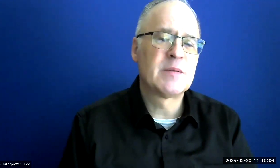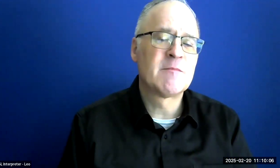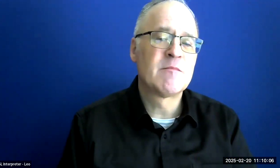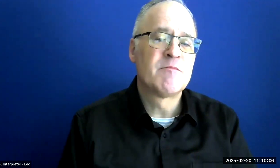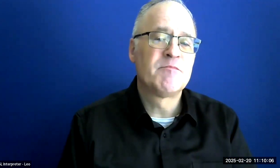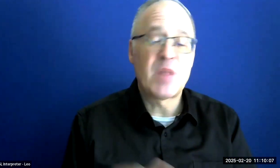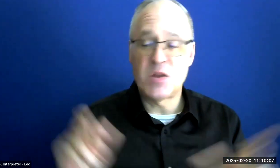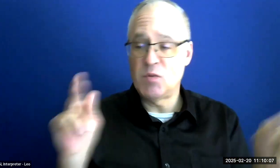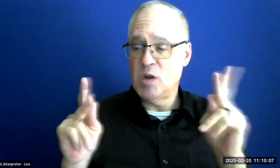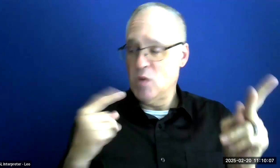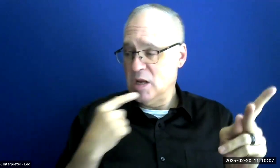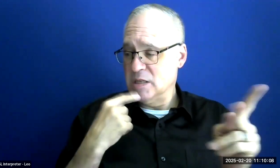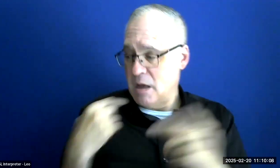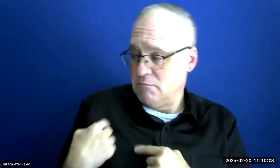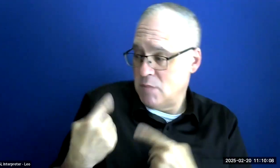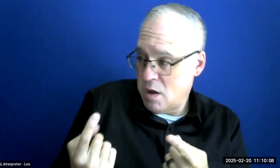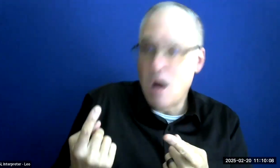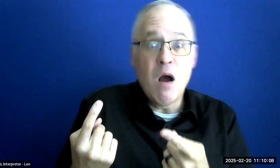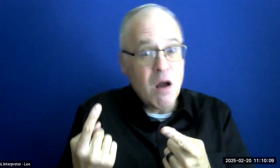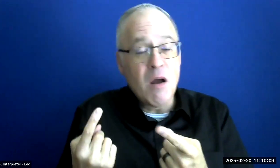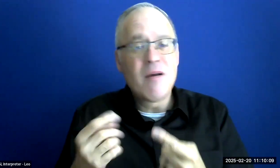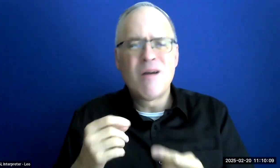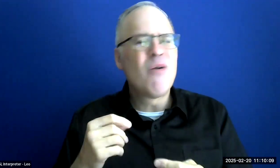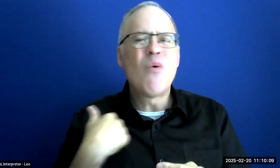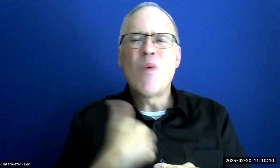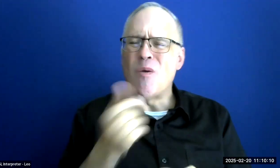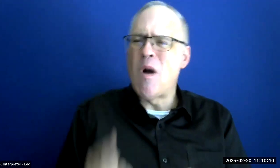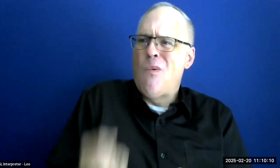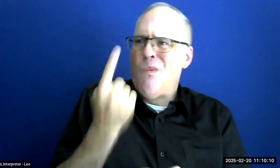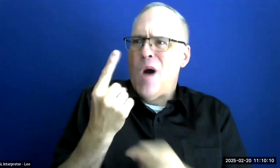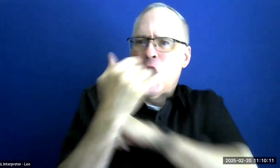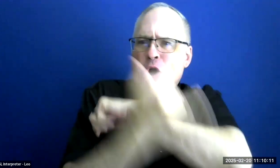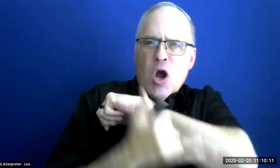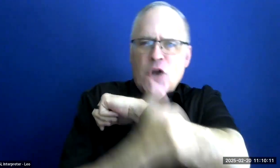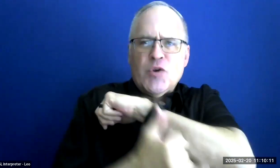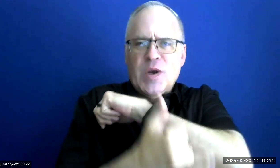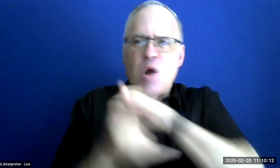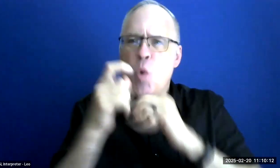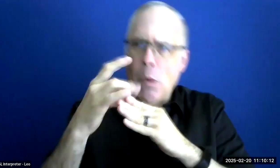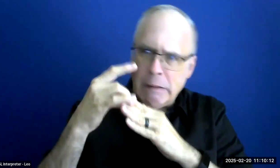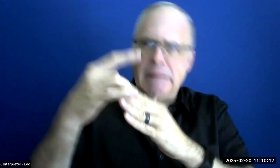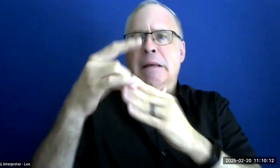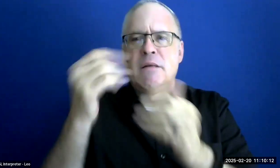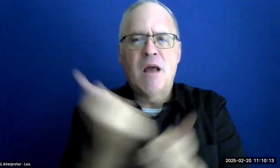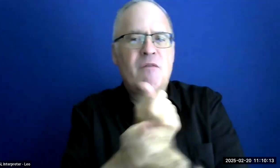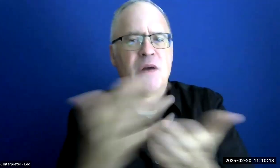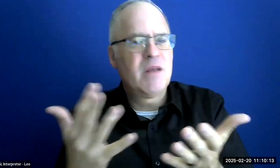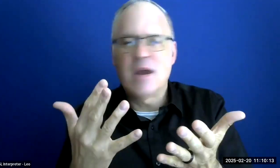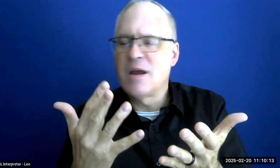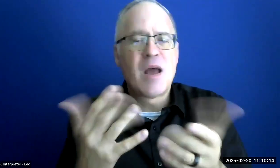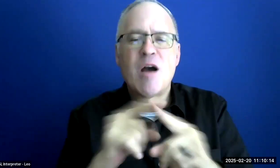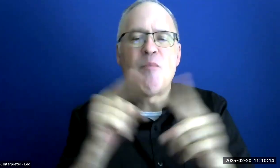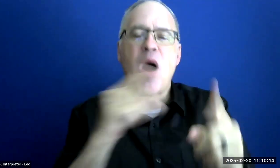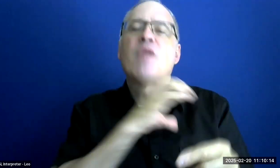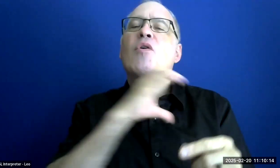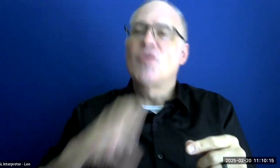legislation have said, the aim is to not put any one country at the center, but to put Christ at the center of our